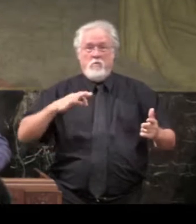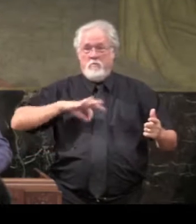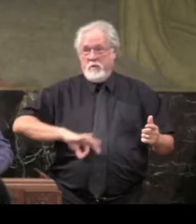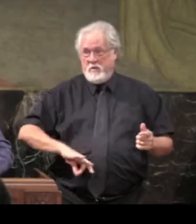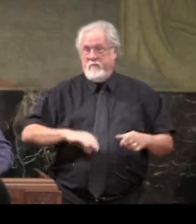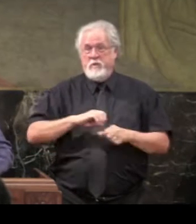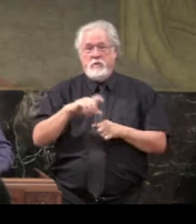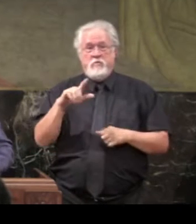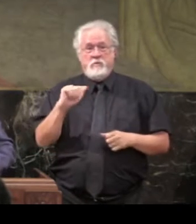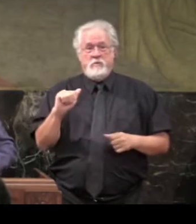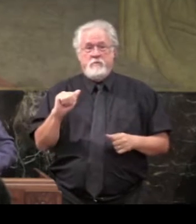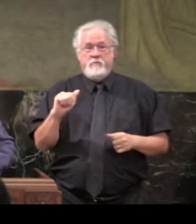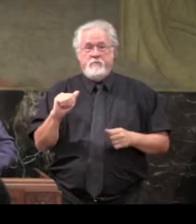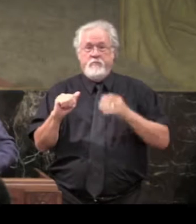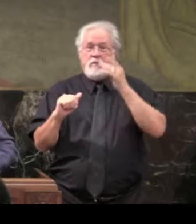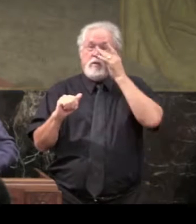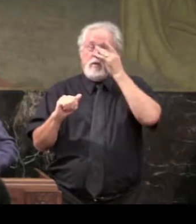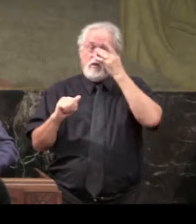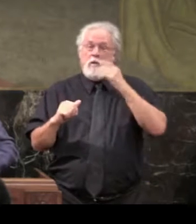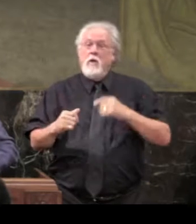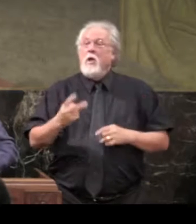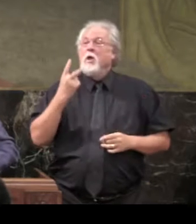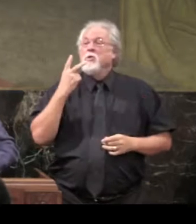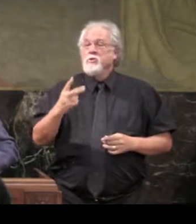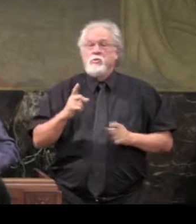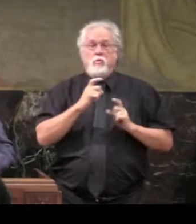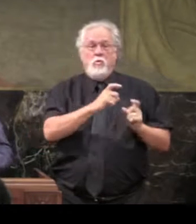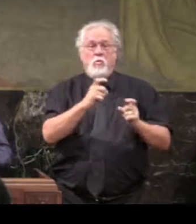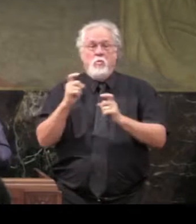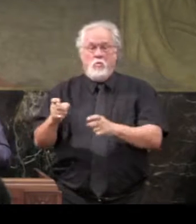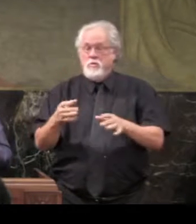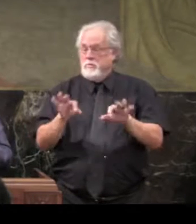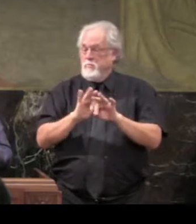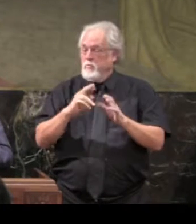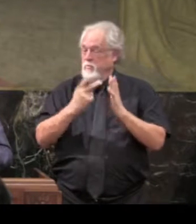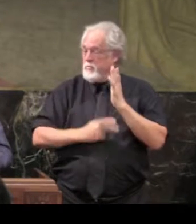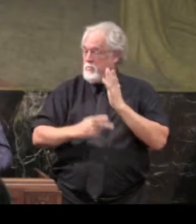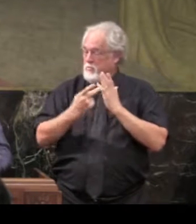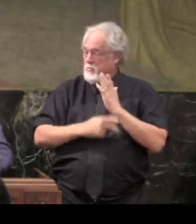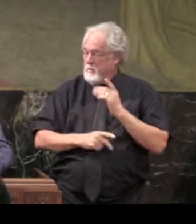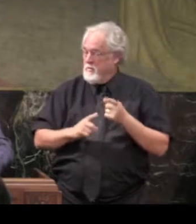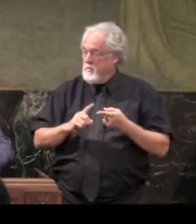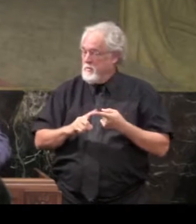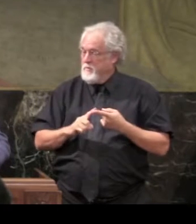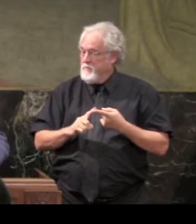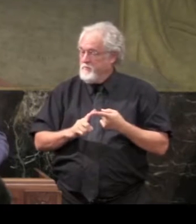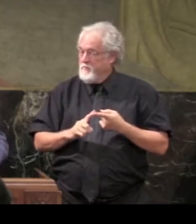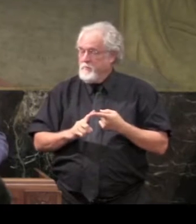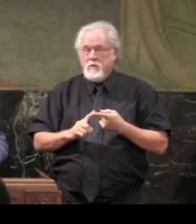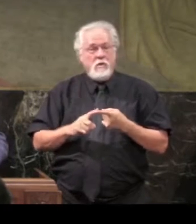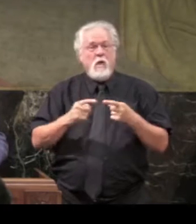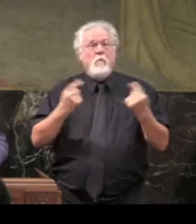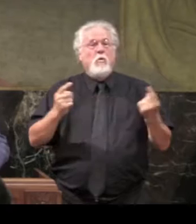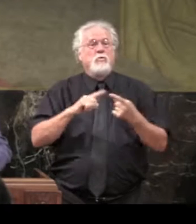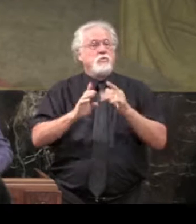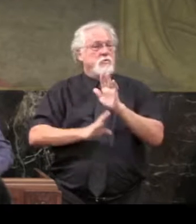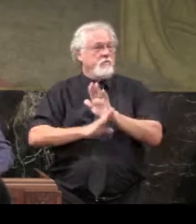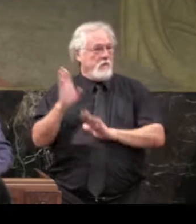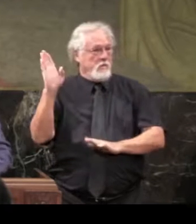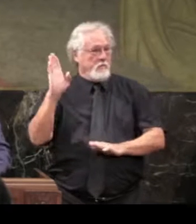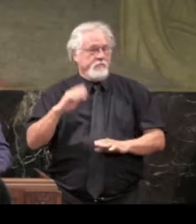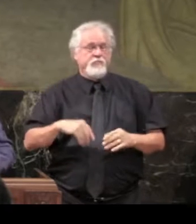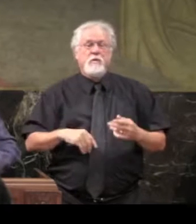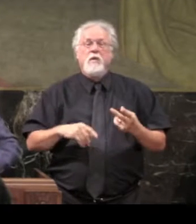of Louisiana. 2 of the awards are for very important programs as opposed to development